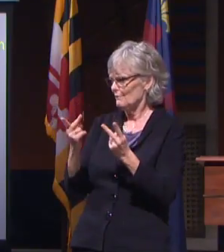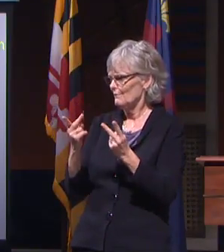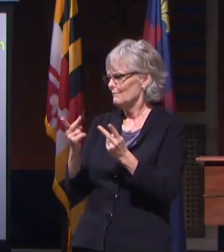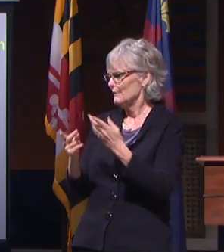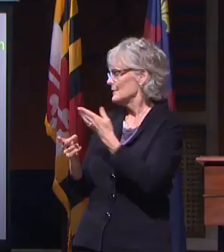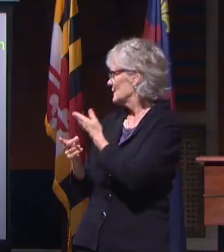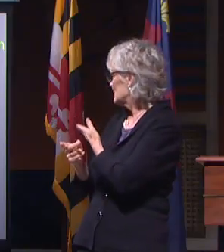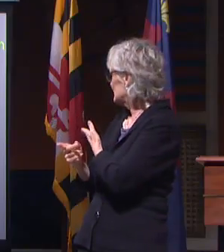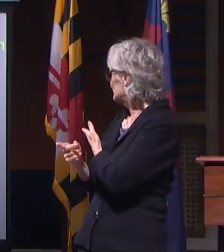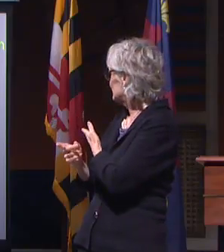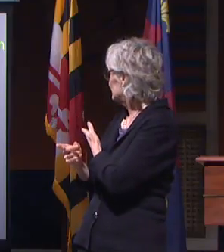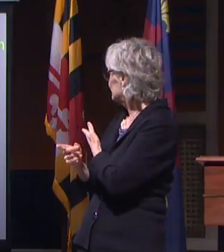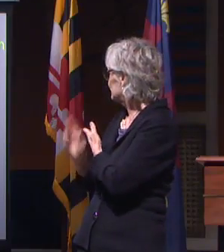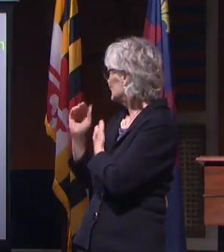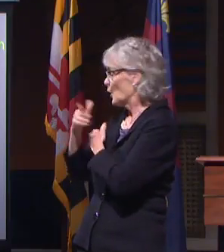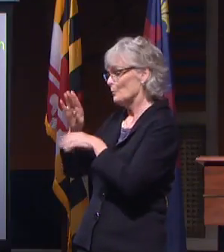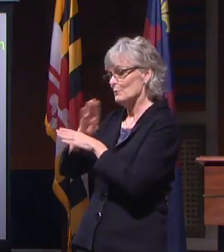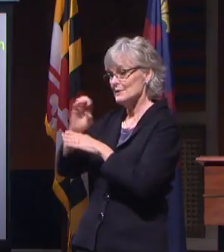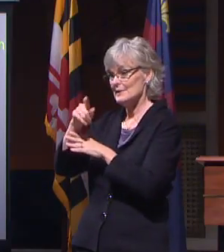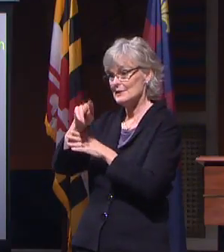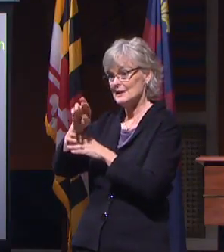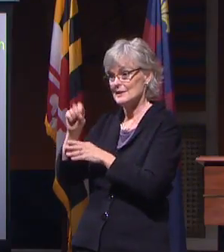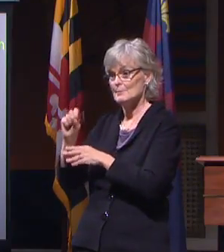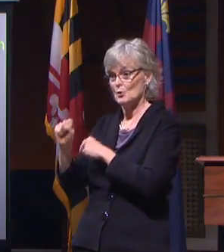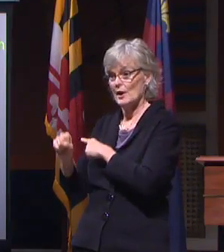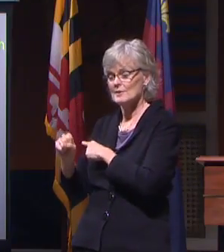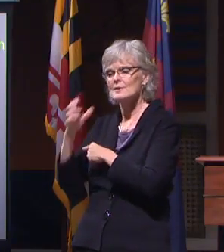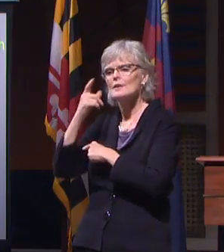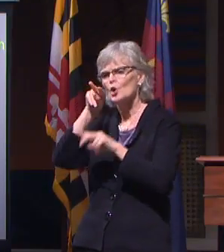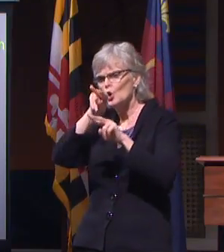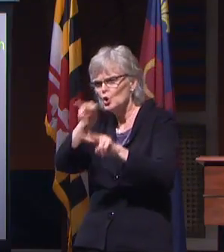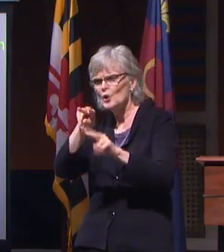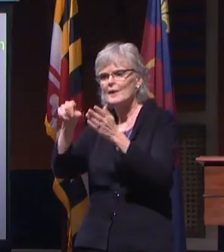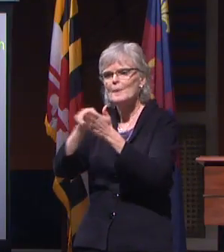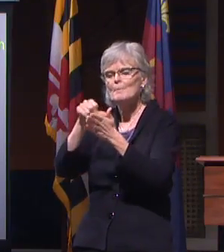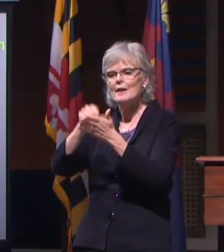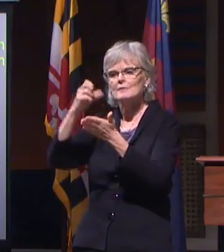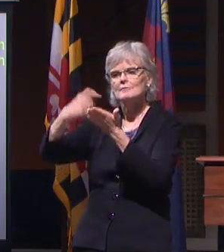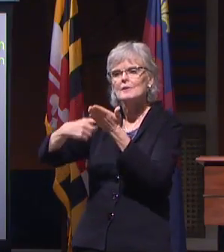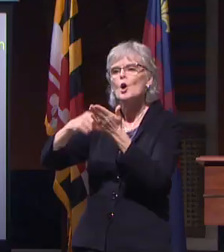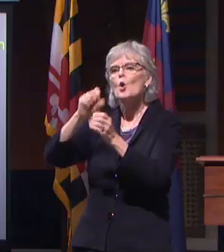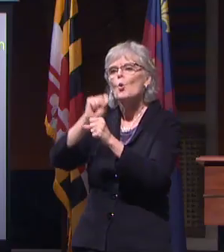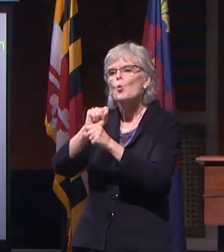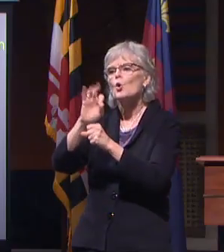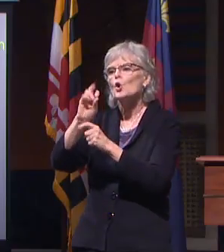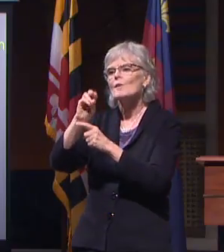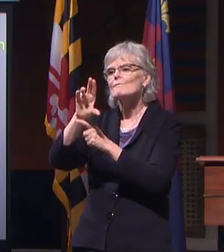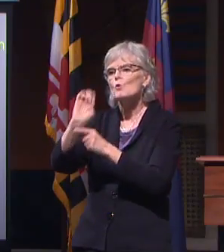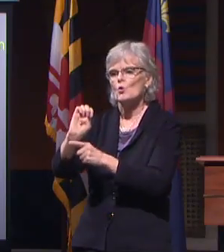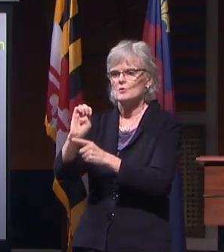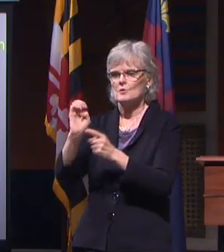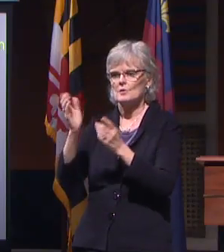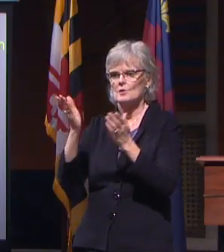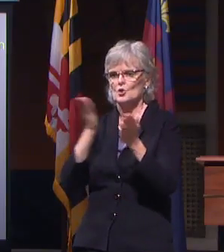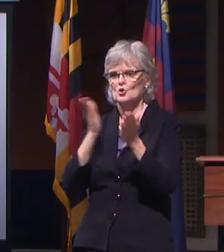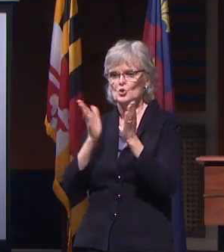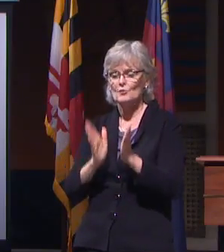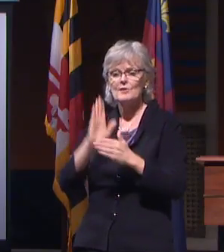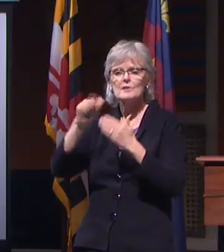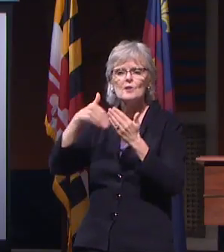SSTAT's Business Express, and in particular, go to the page that talks about workforce services. All of our stakeholders,